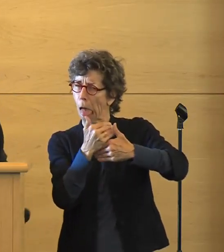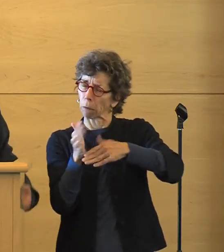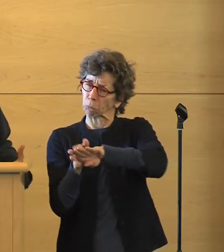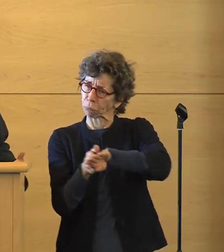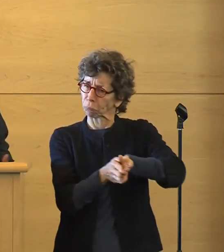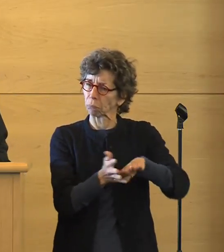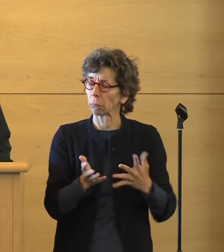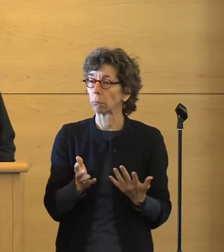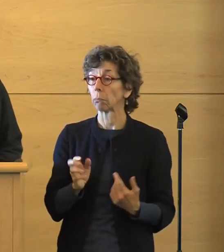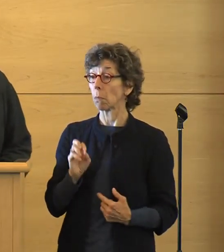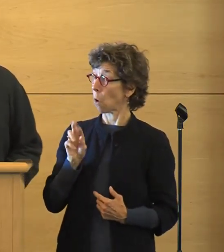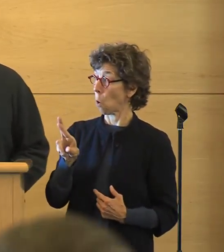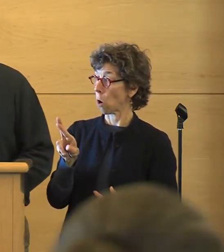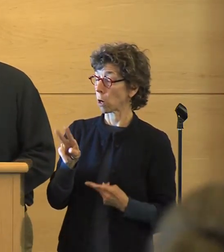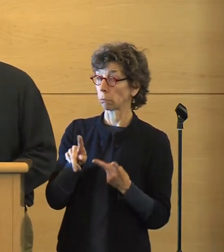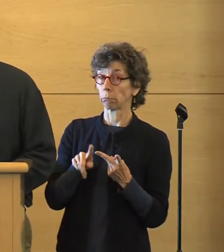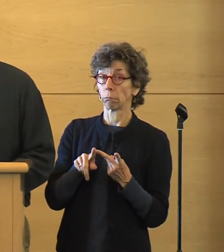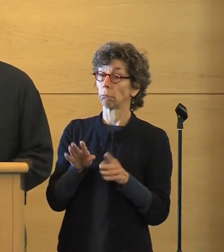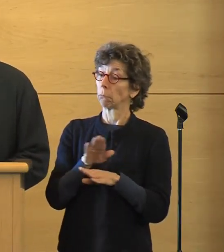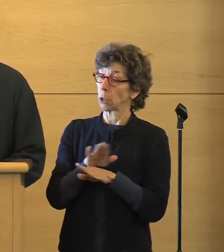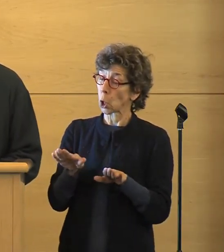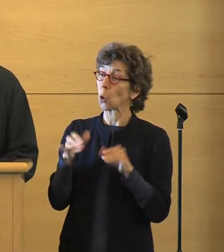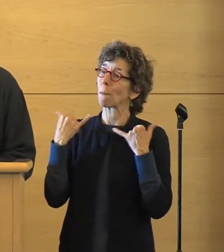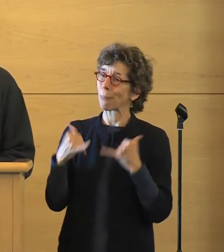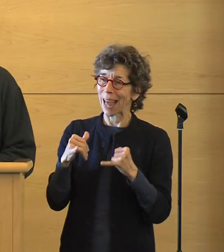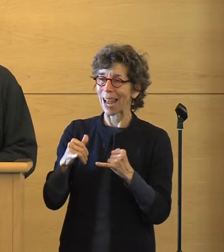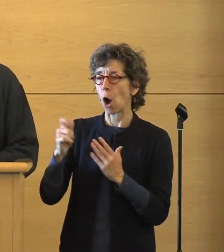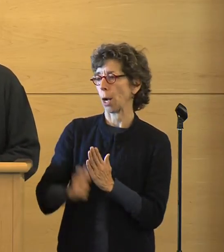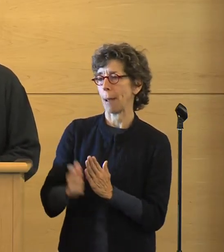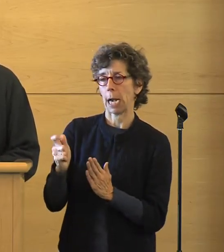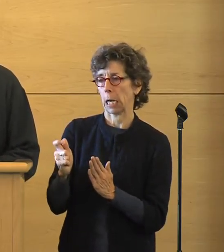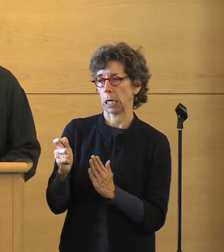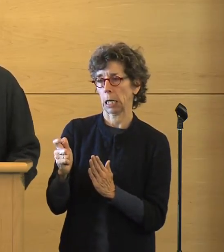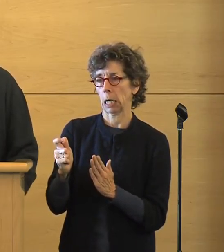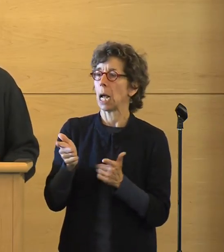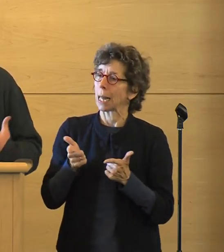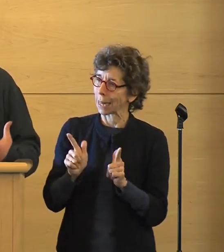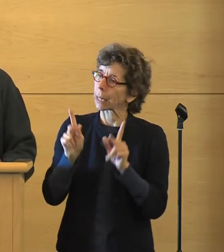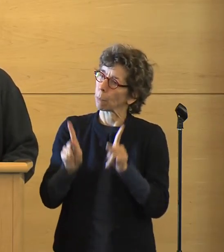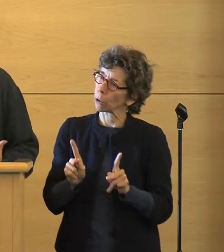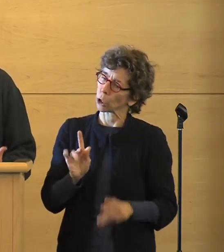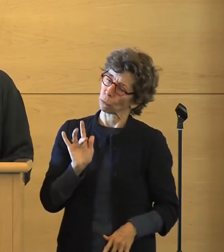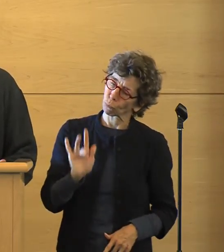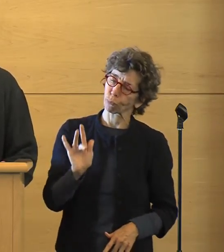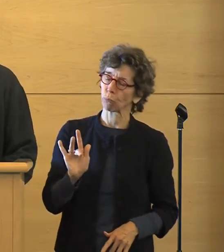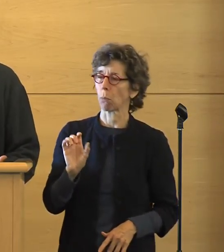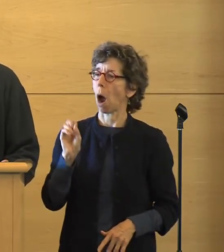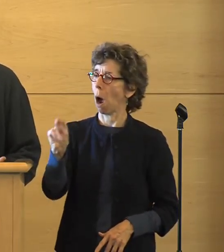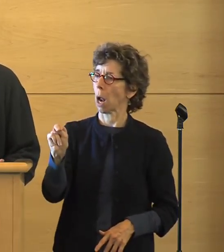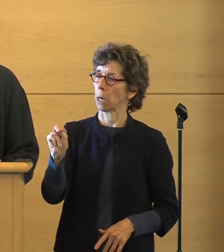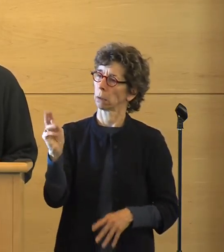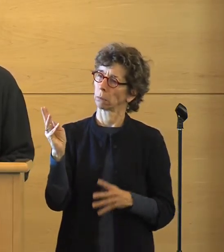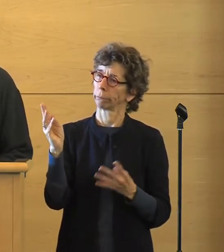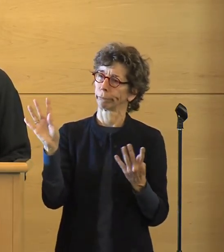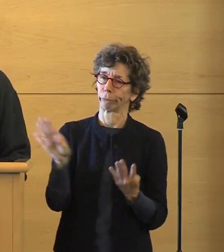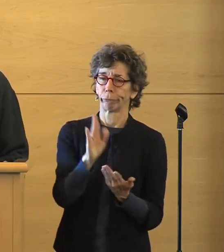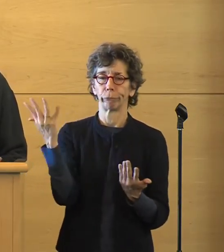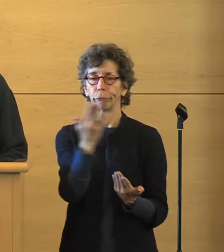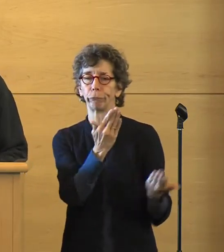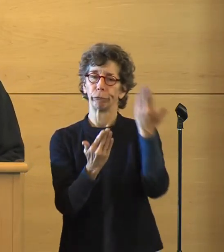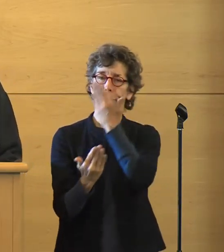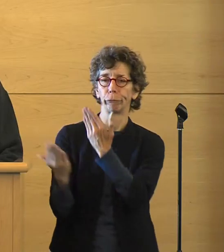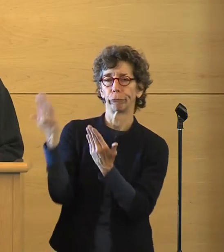that's a design decision, you know. Make it very easy for people to be able to pause this if they're distracted by